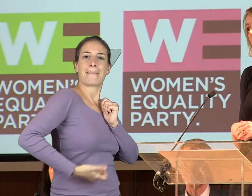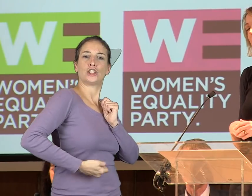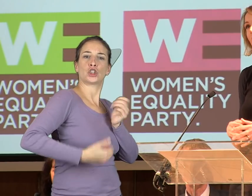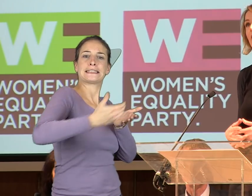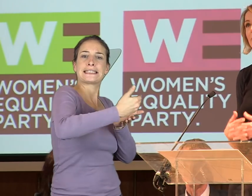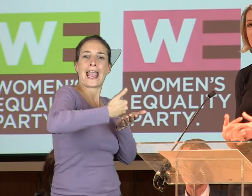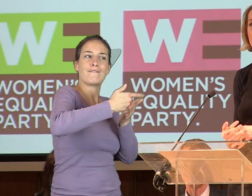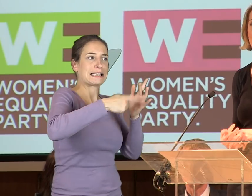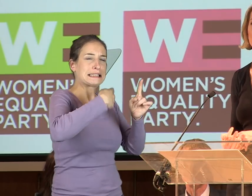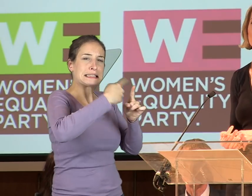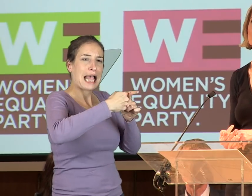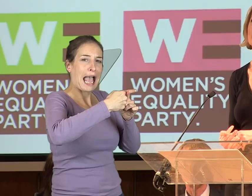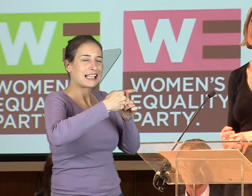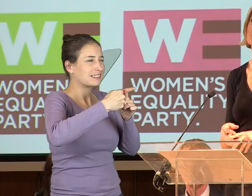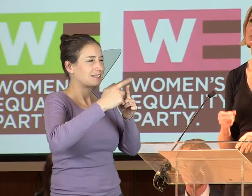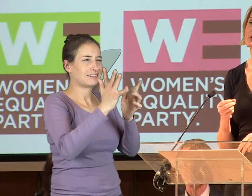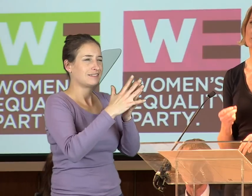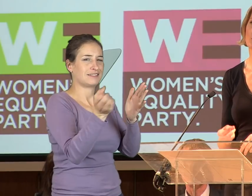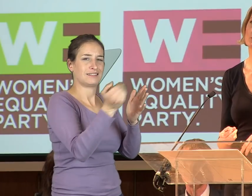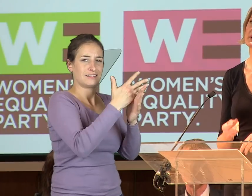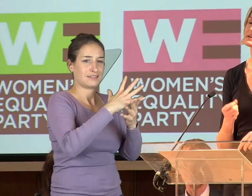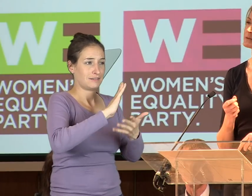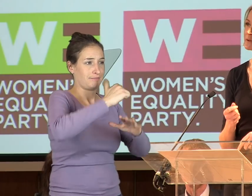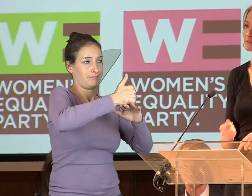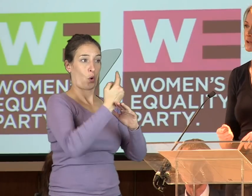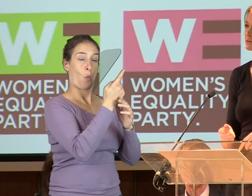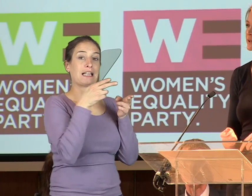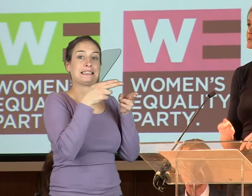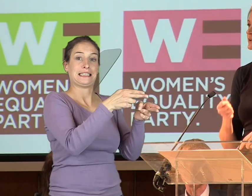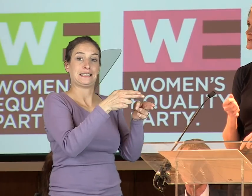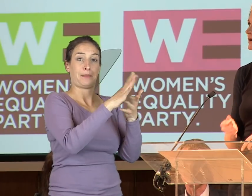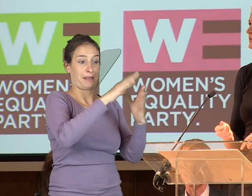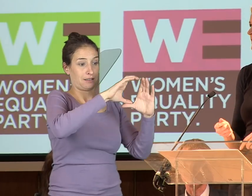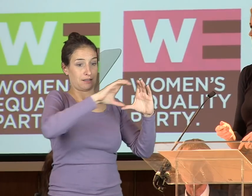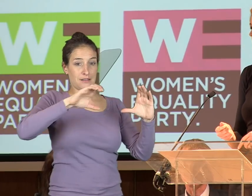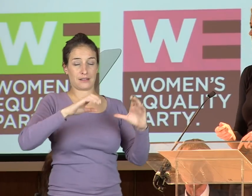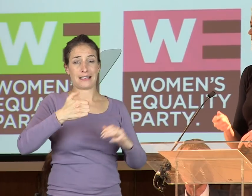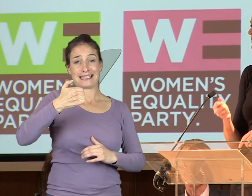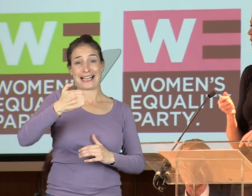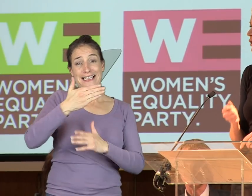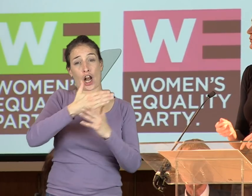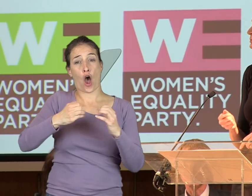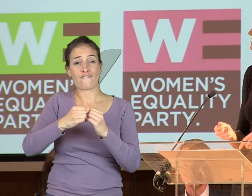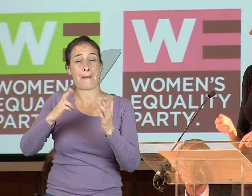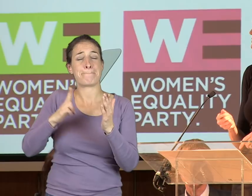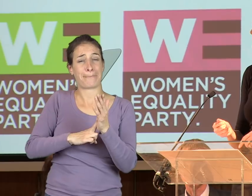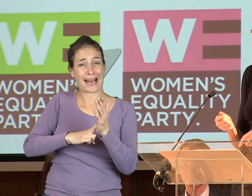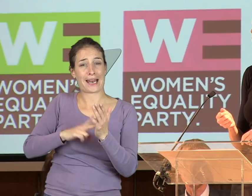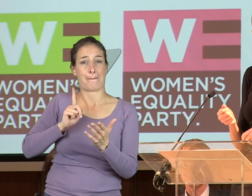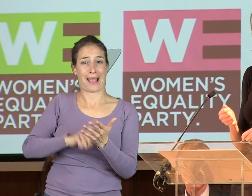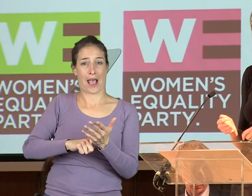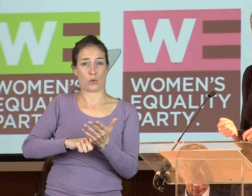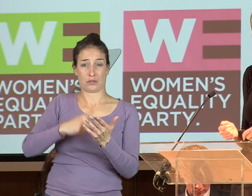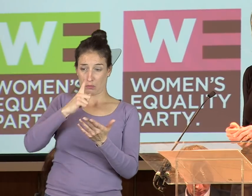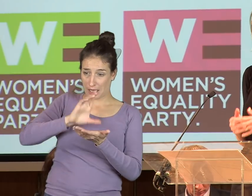around £6.5 billion. This will support women as they build their careers and start families, but it also protects women